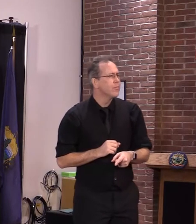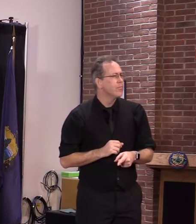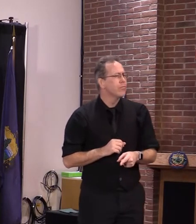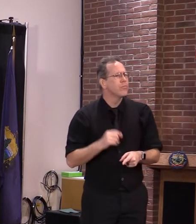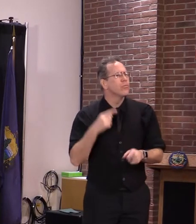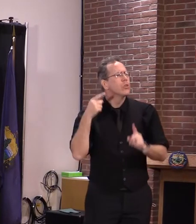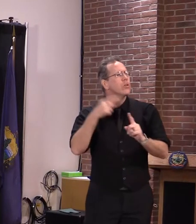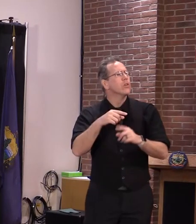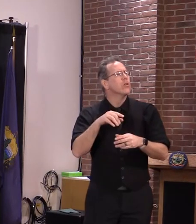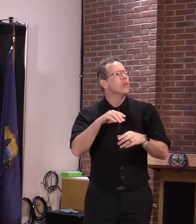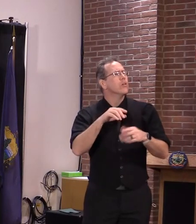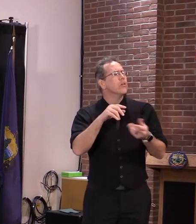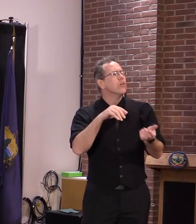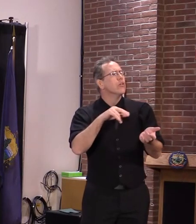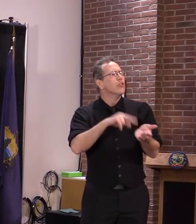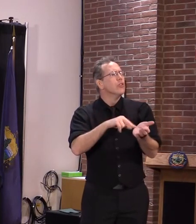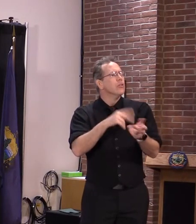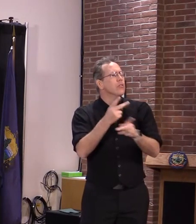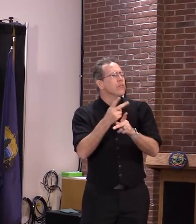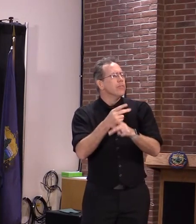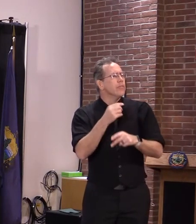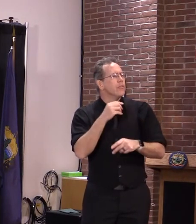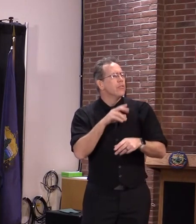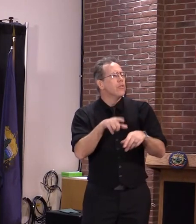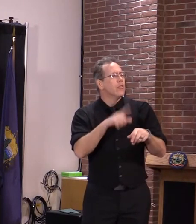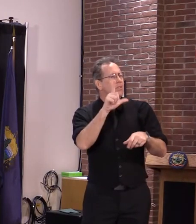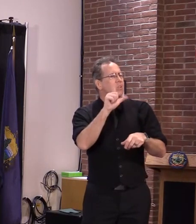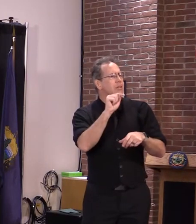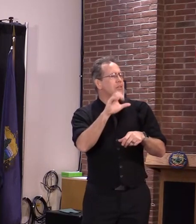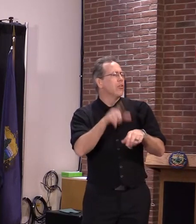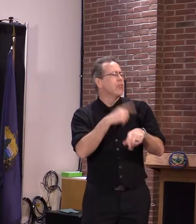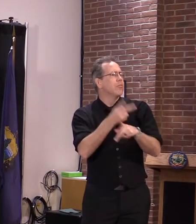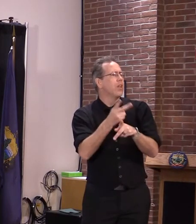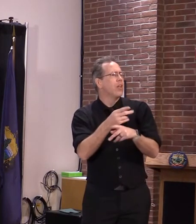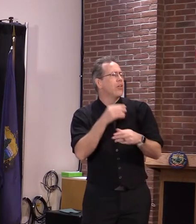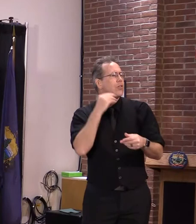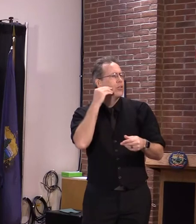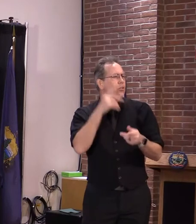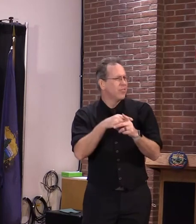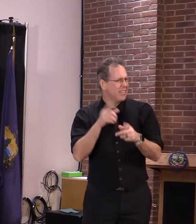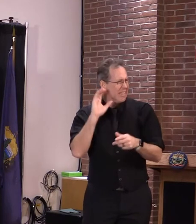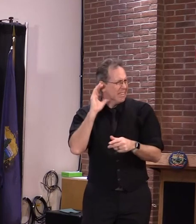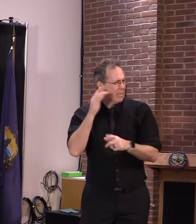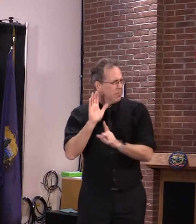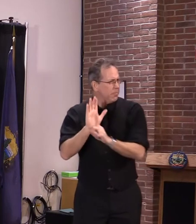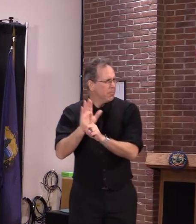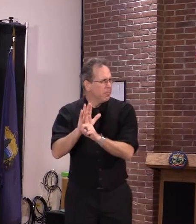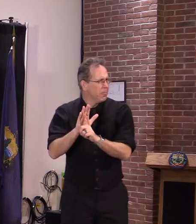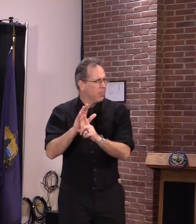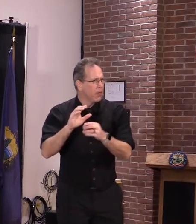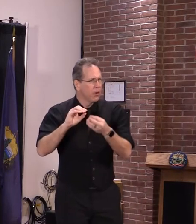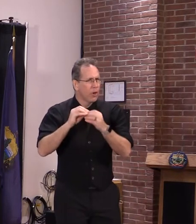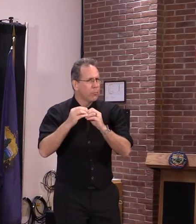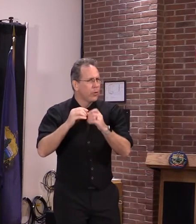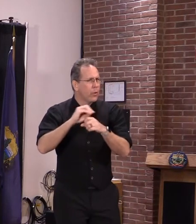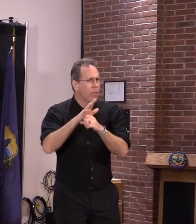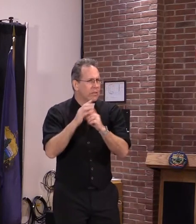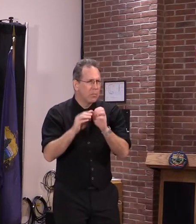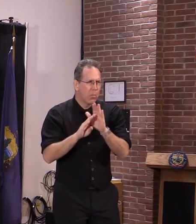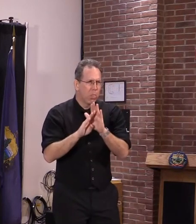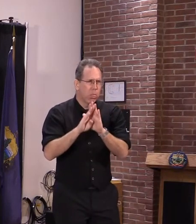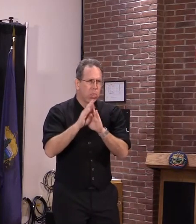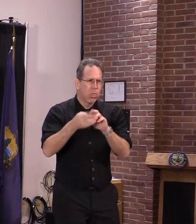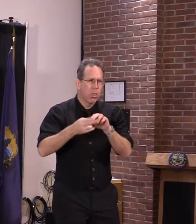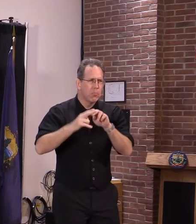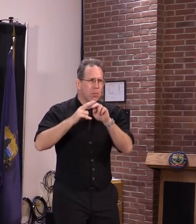facilities as they are experiencing what appears to be the biggest surge in cases since